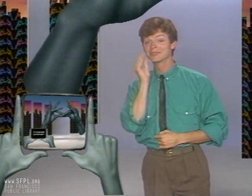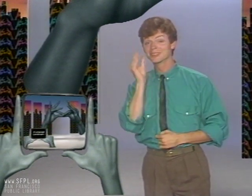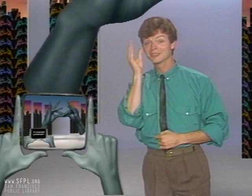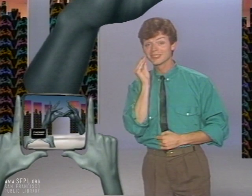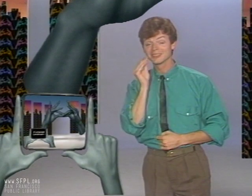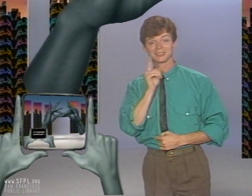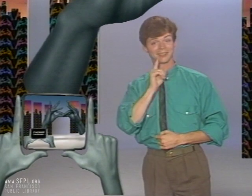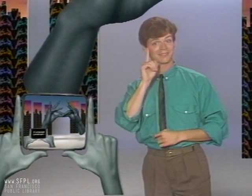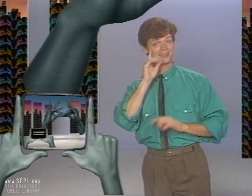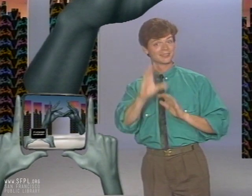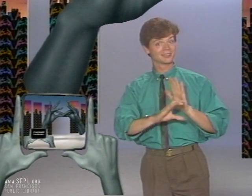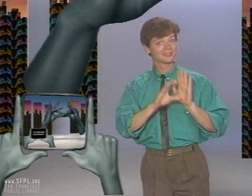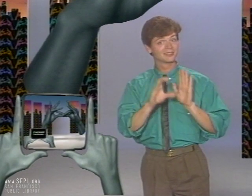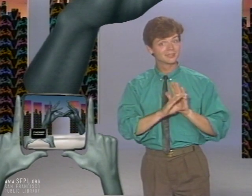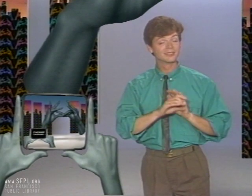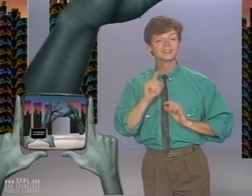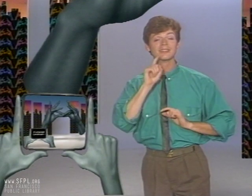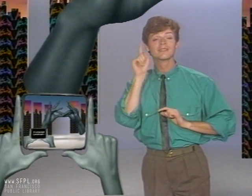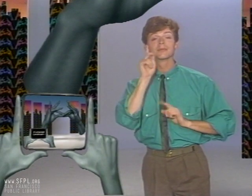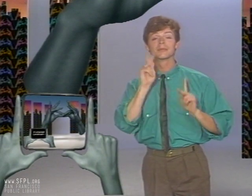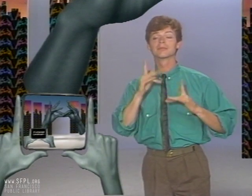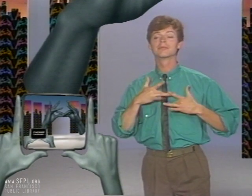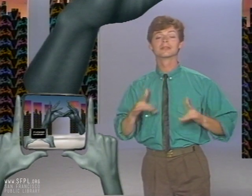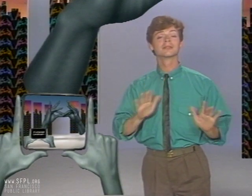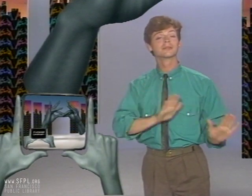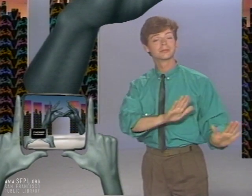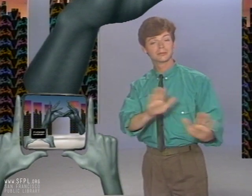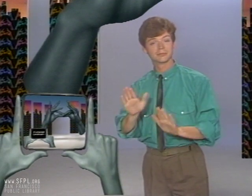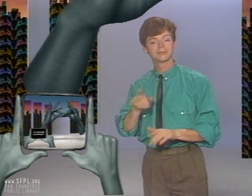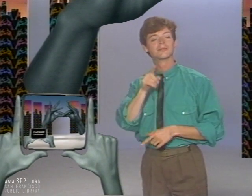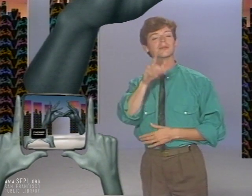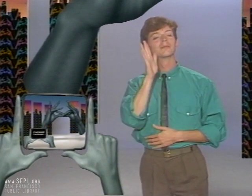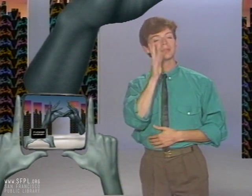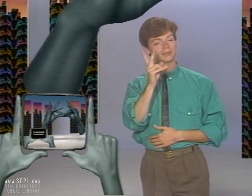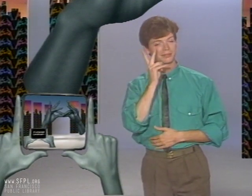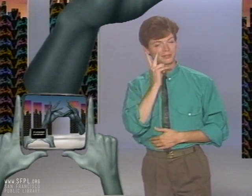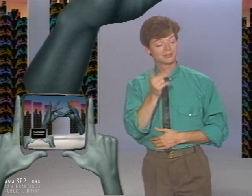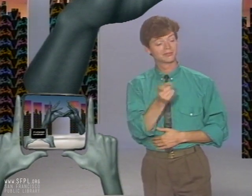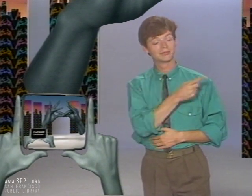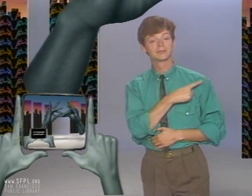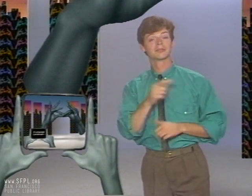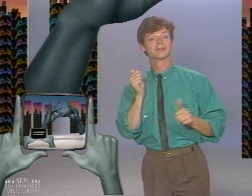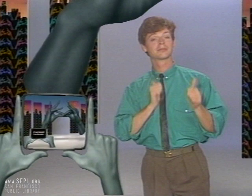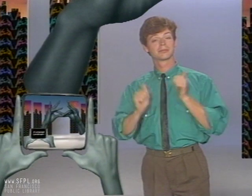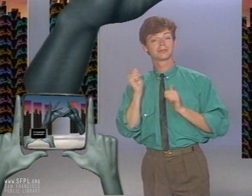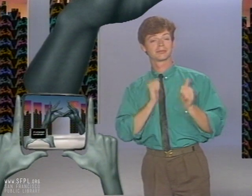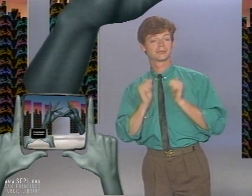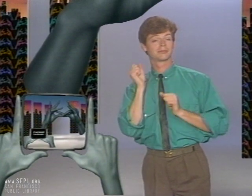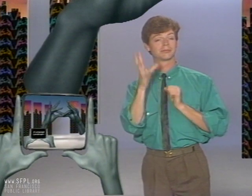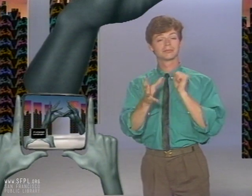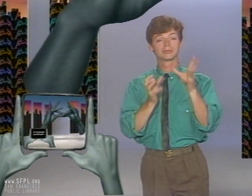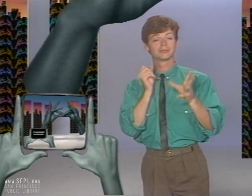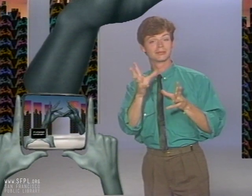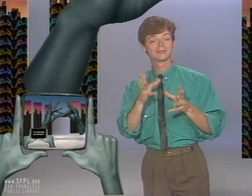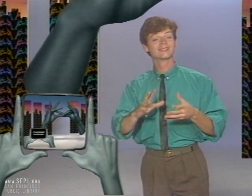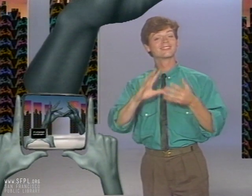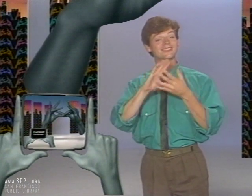styles, forms, and works that reflect their newfound cultural awareness and illustrate the unique visual and dimensional properties